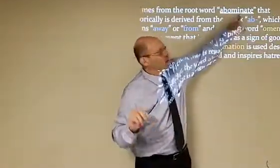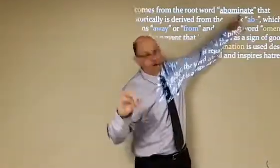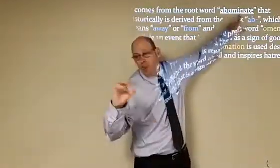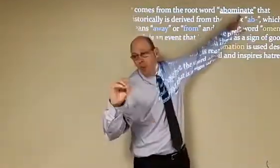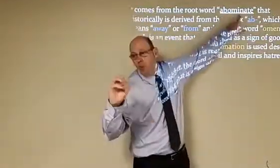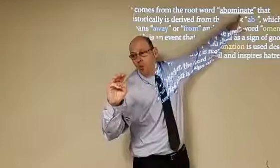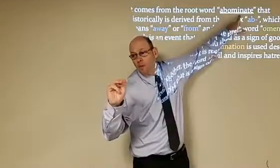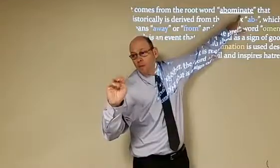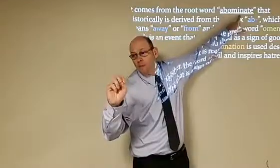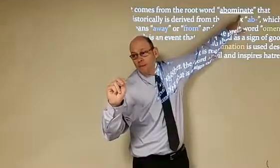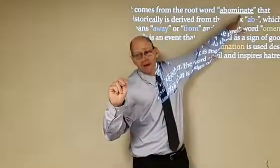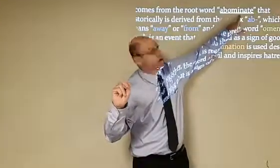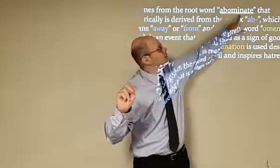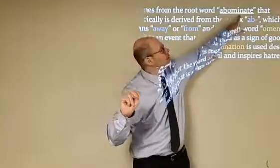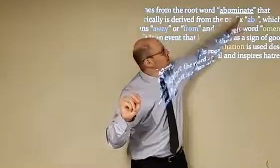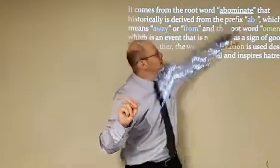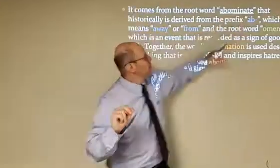here it is in abominate, omen.